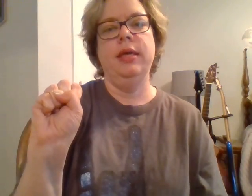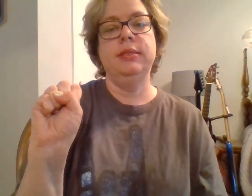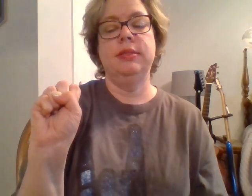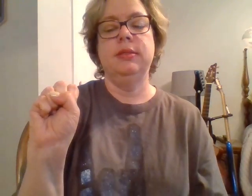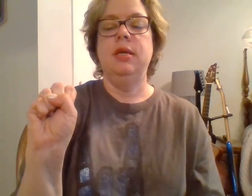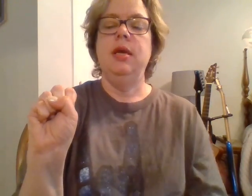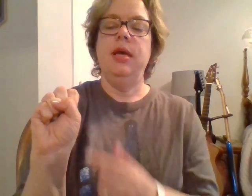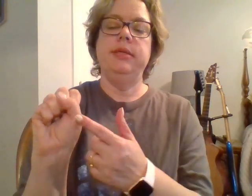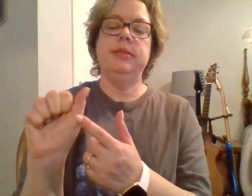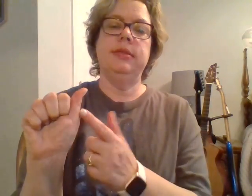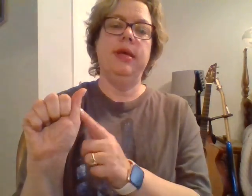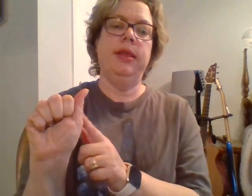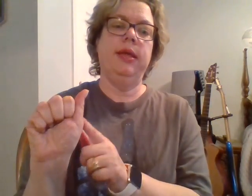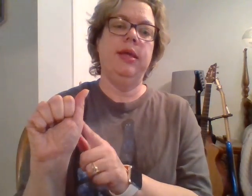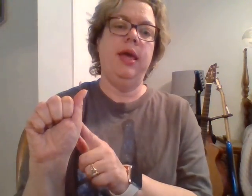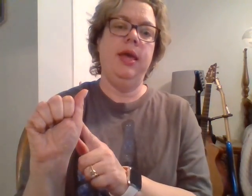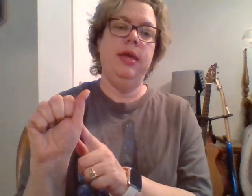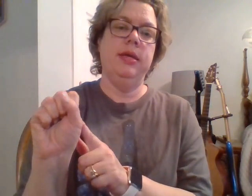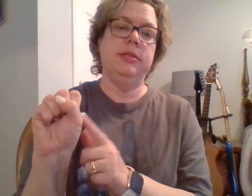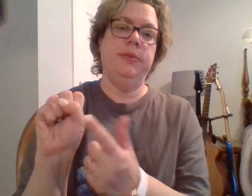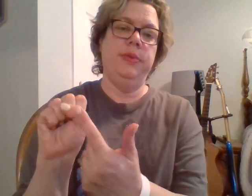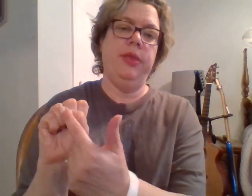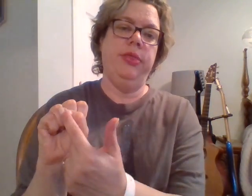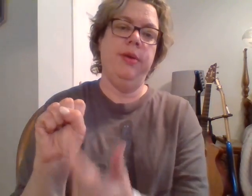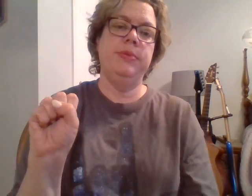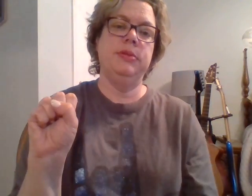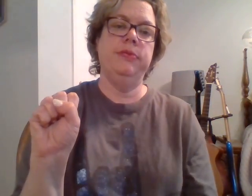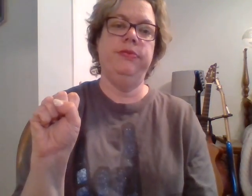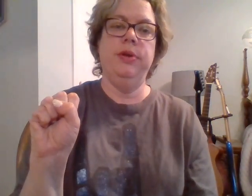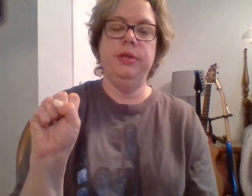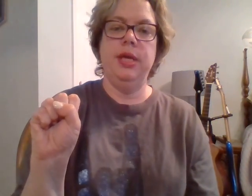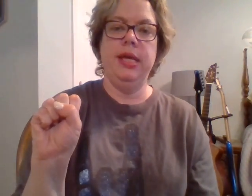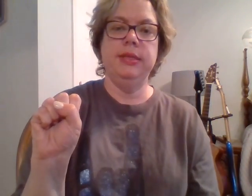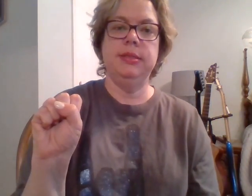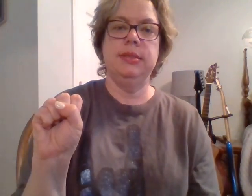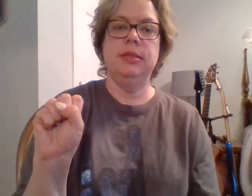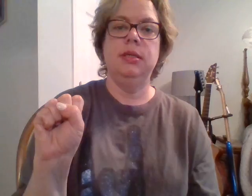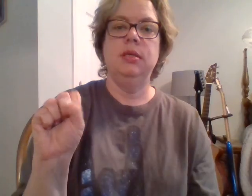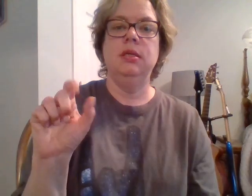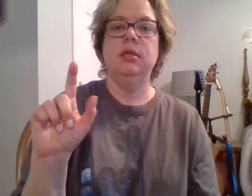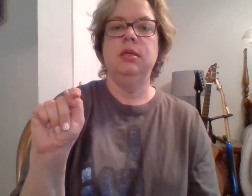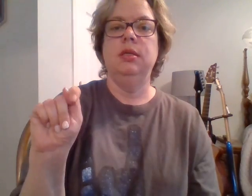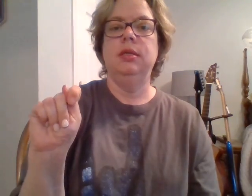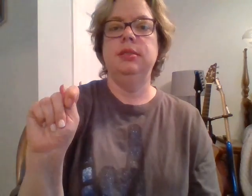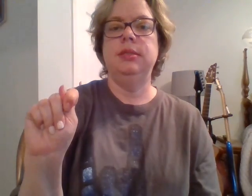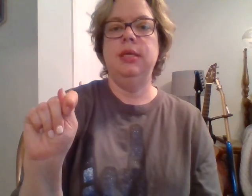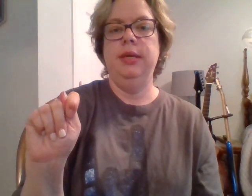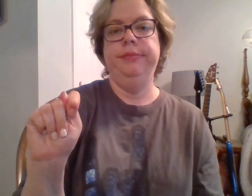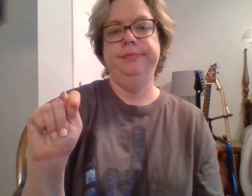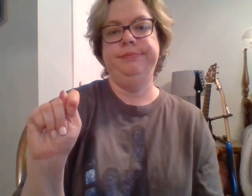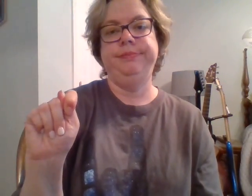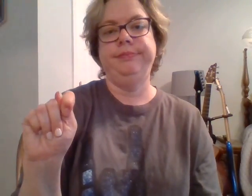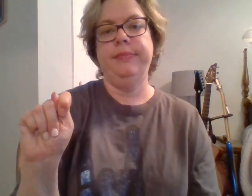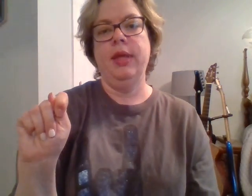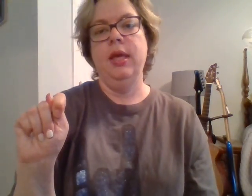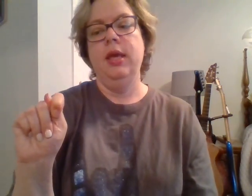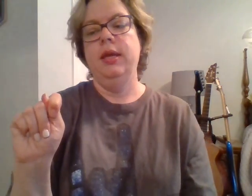S. S is like the A, except that thumb is in the front. S. T.